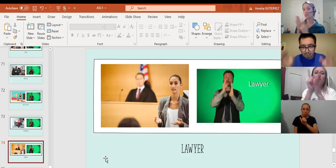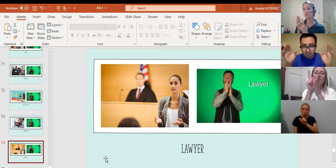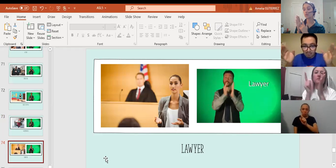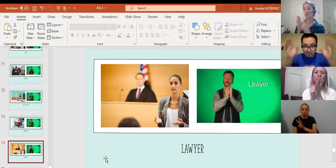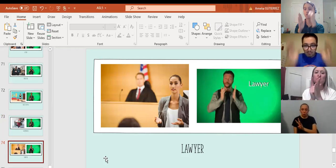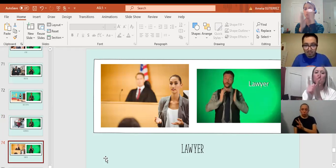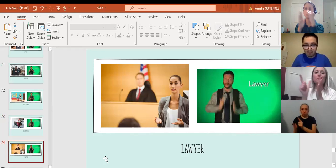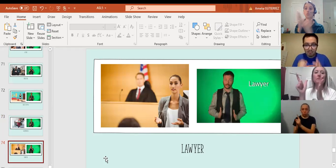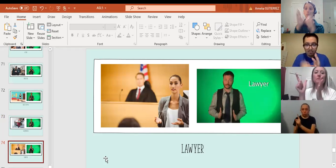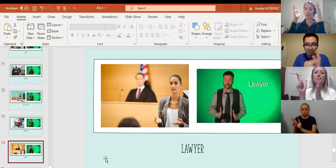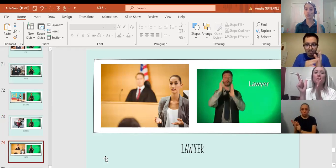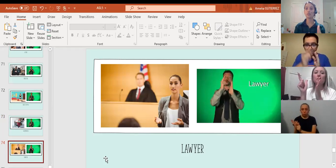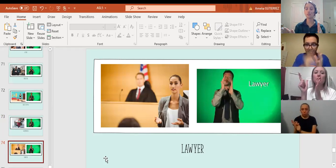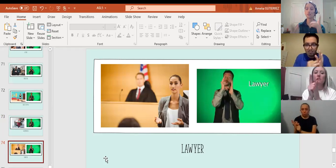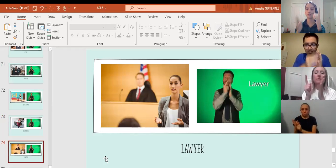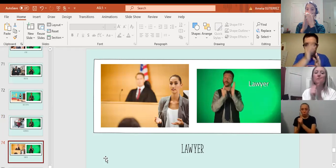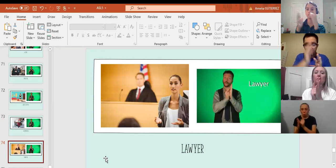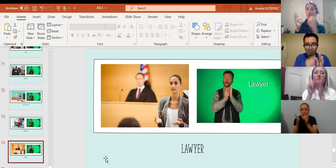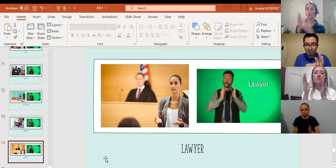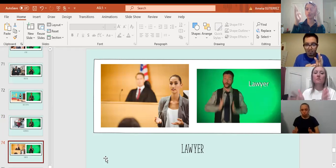Law. So lawyer.